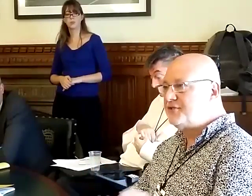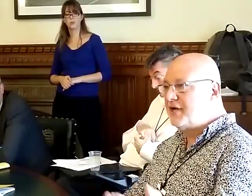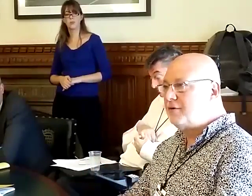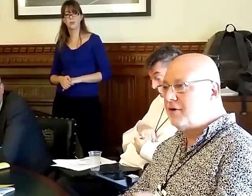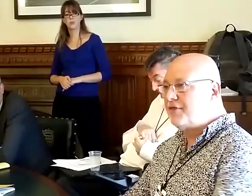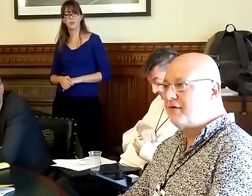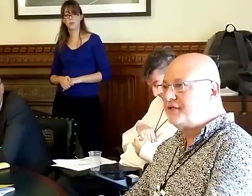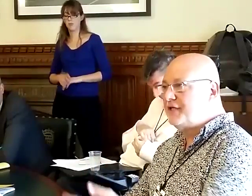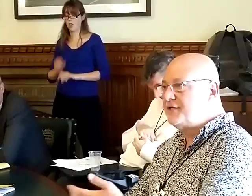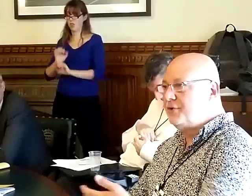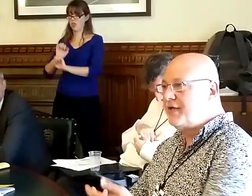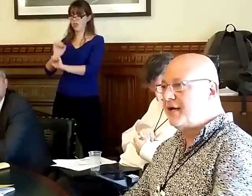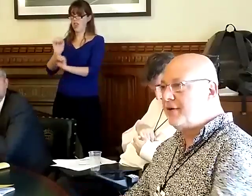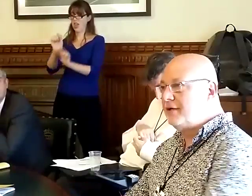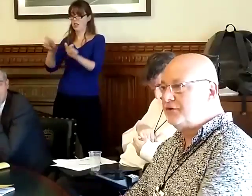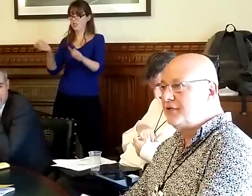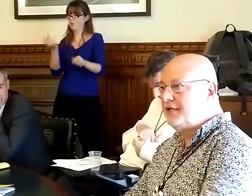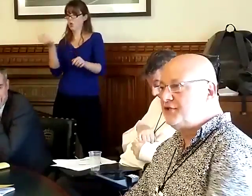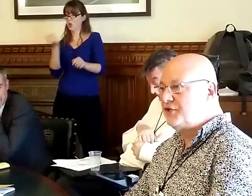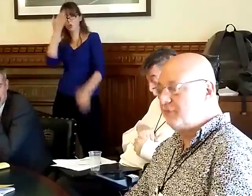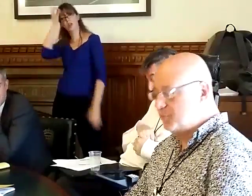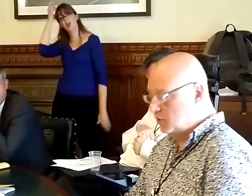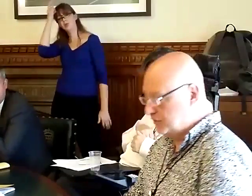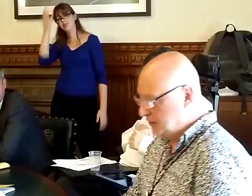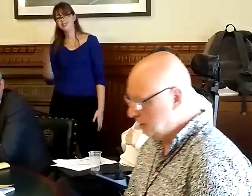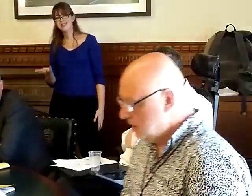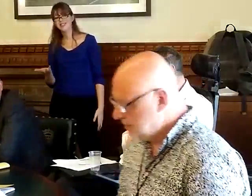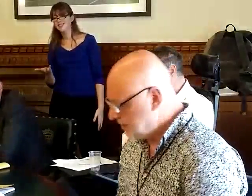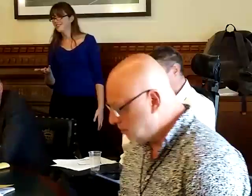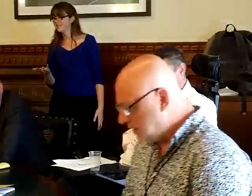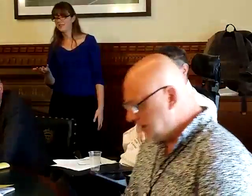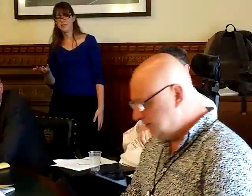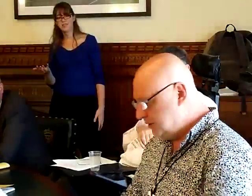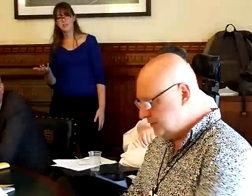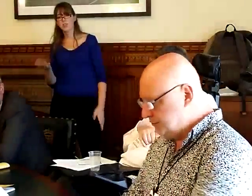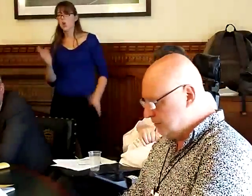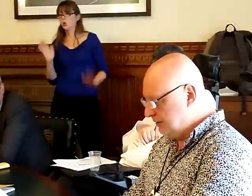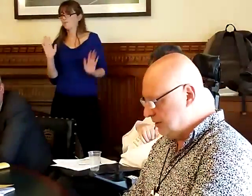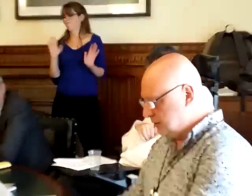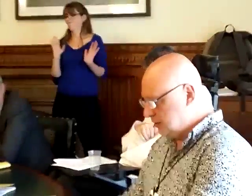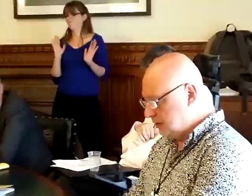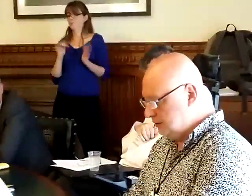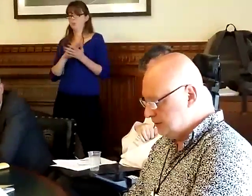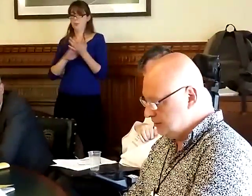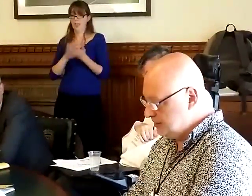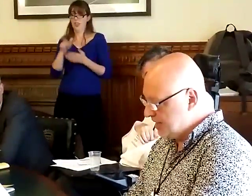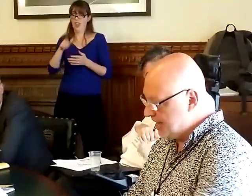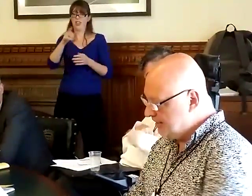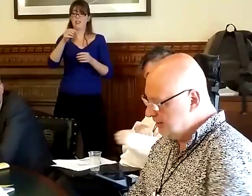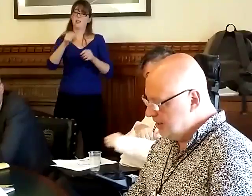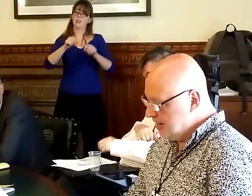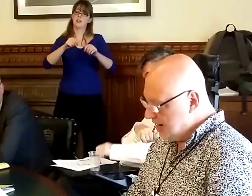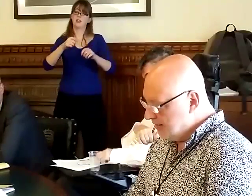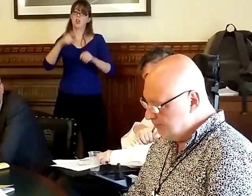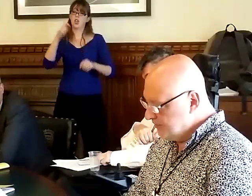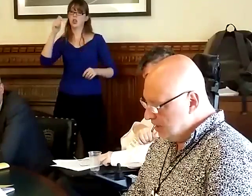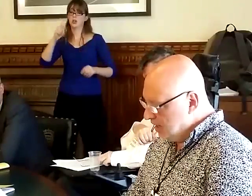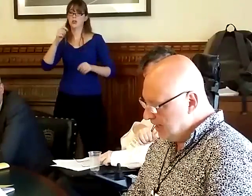their customers? The local authorities, who they're going on in to do reports on. So I'll leave you to draw your own conclusions